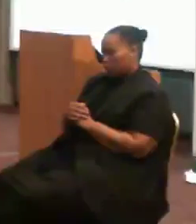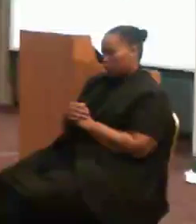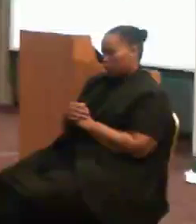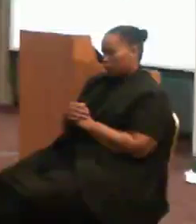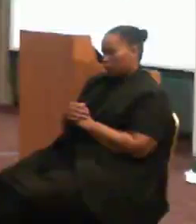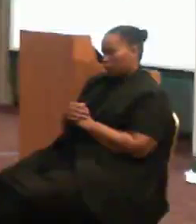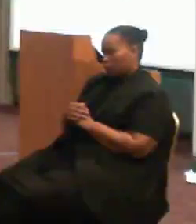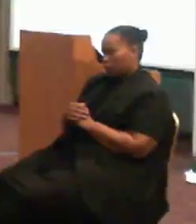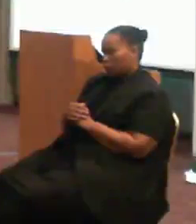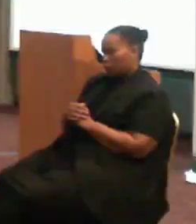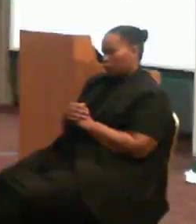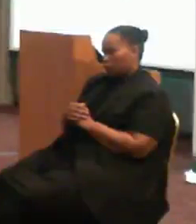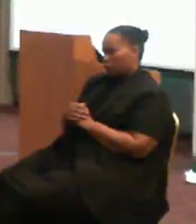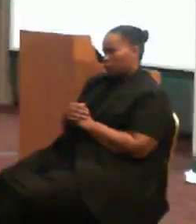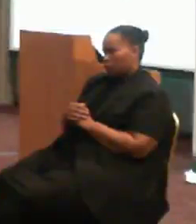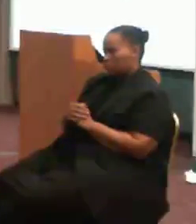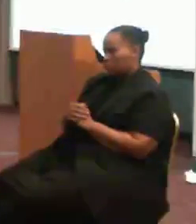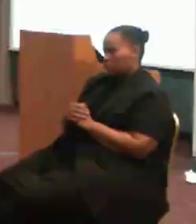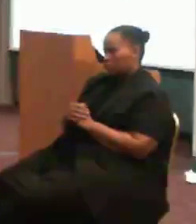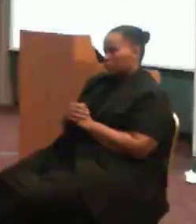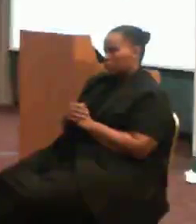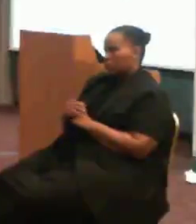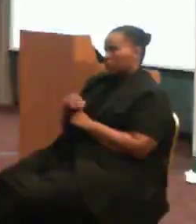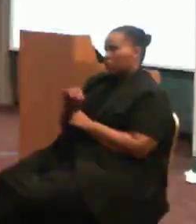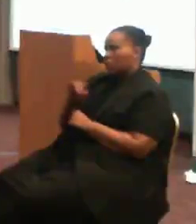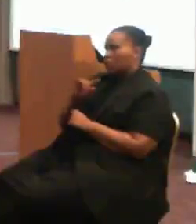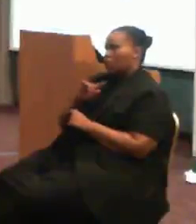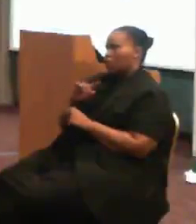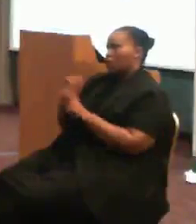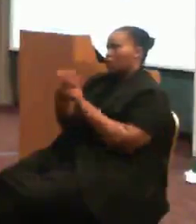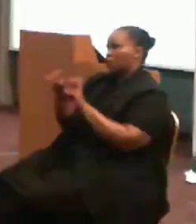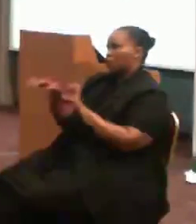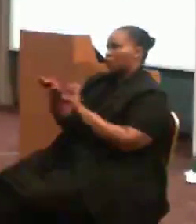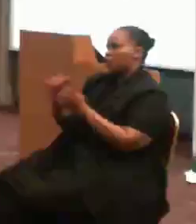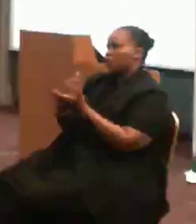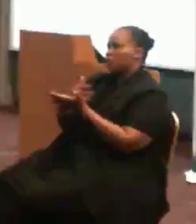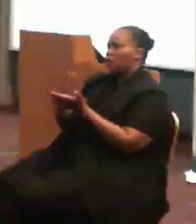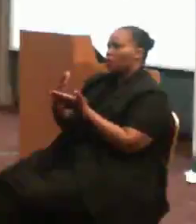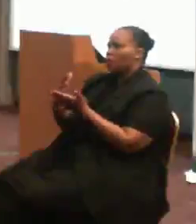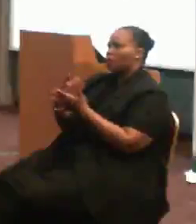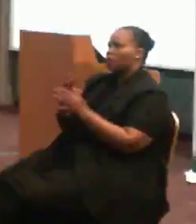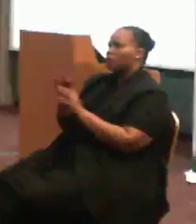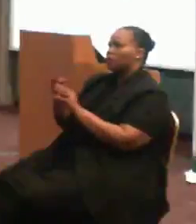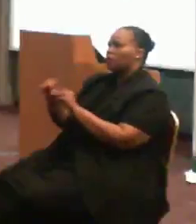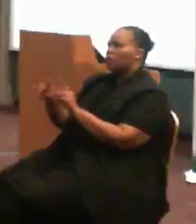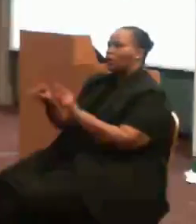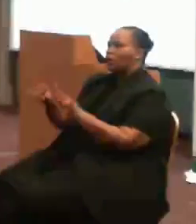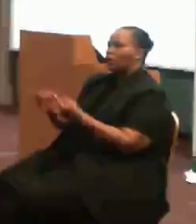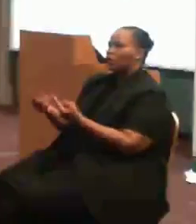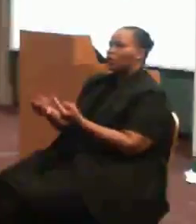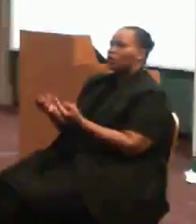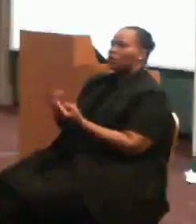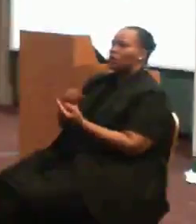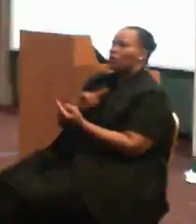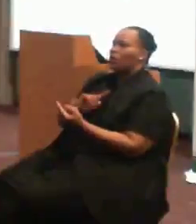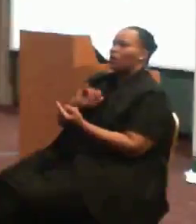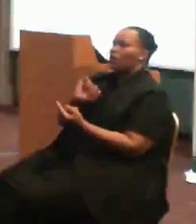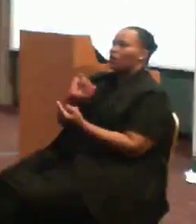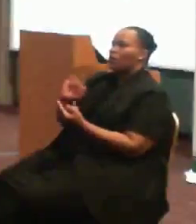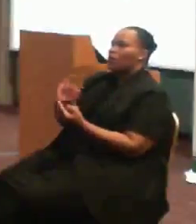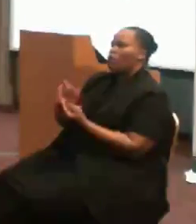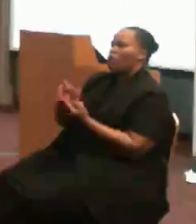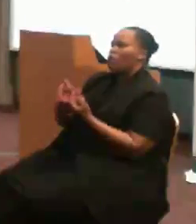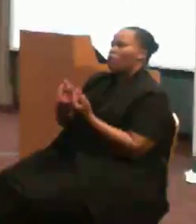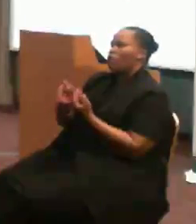reduce capacity, shut down setting up the plants and that sort of thing when your revenue decrease?